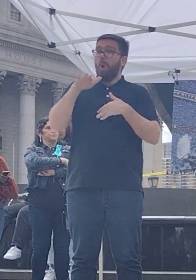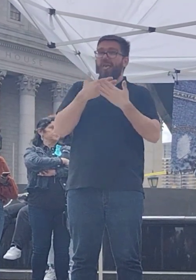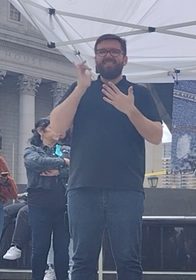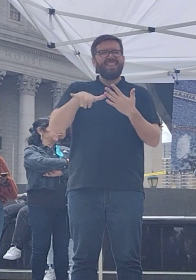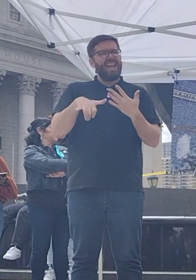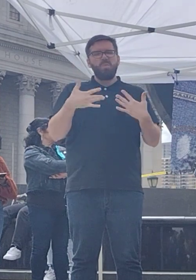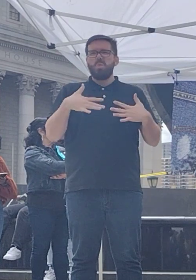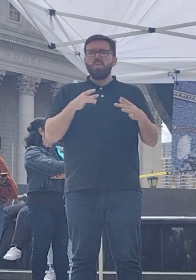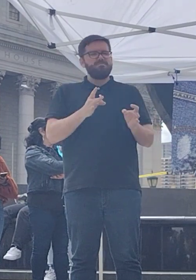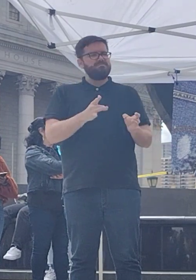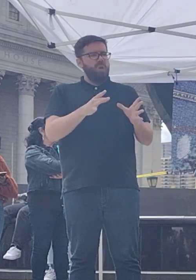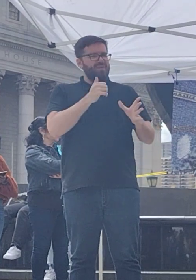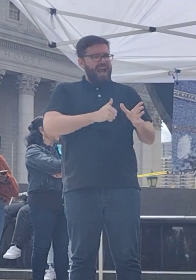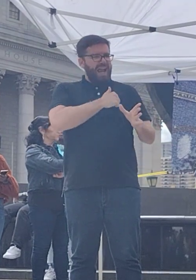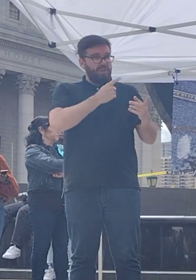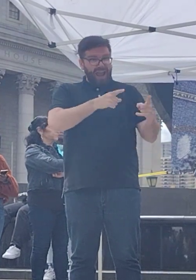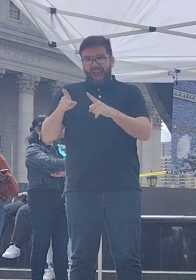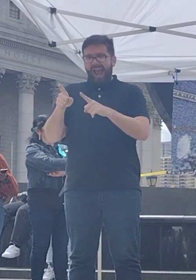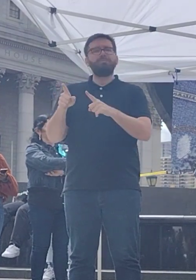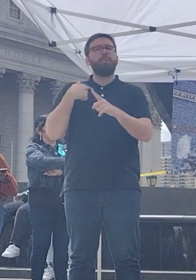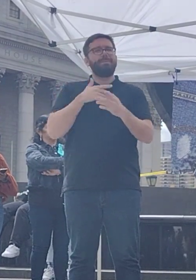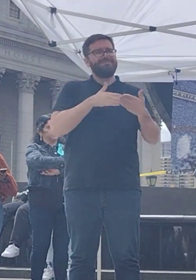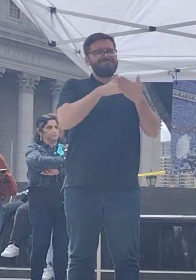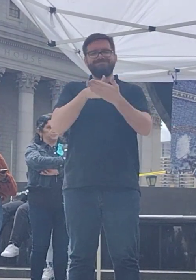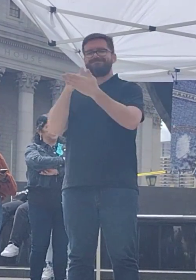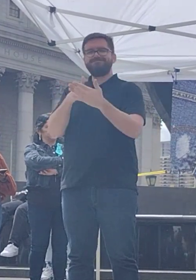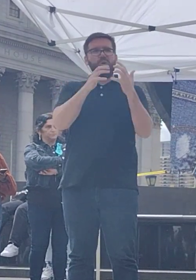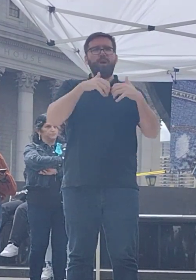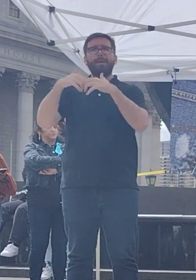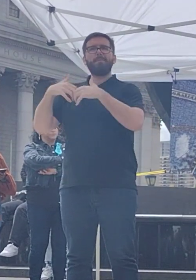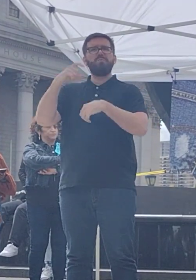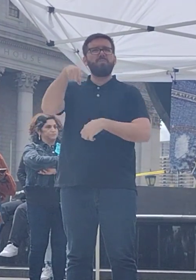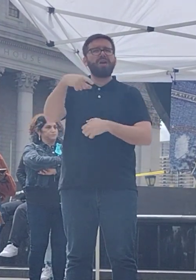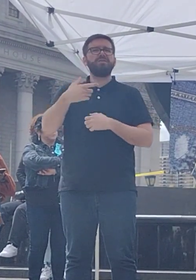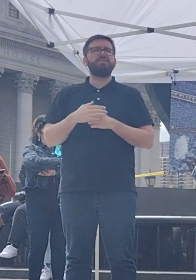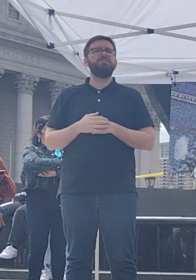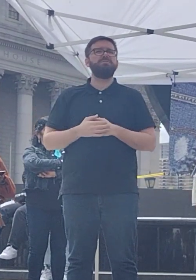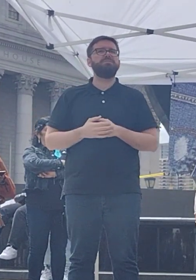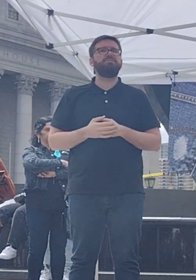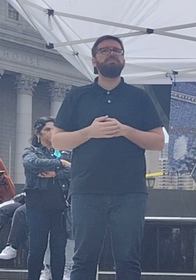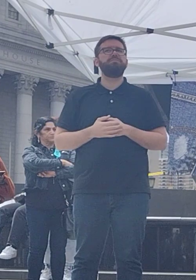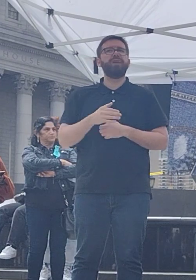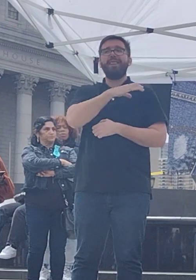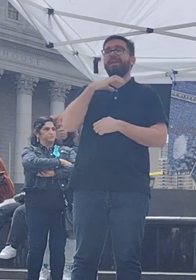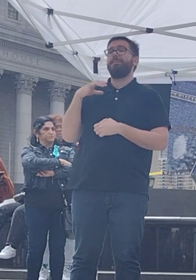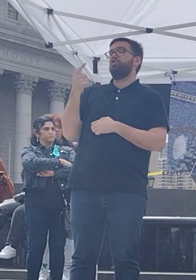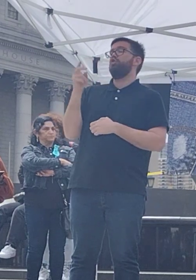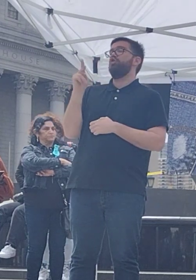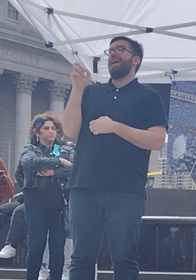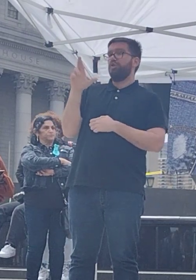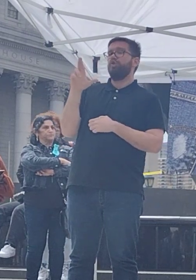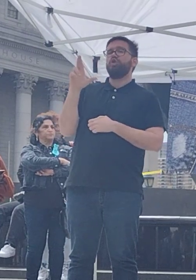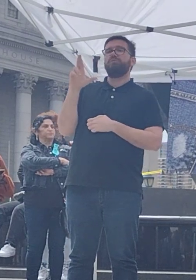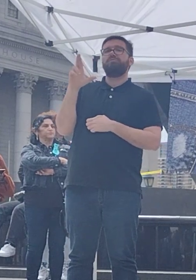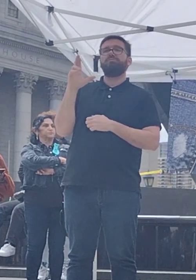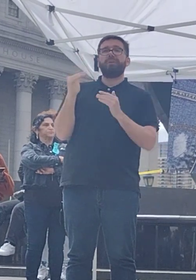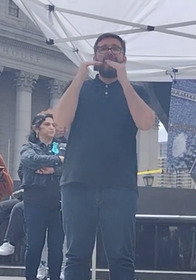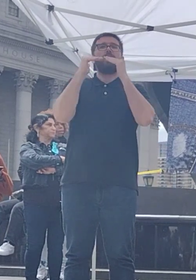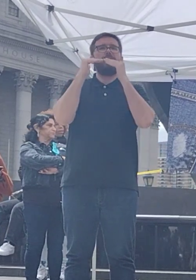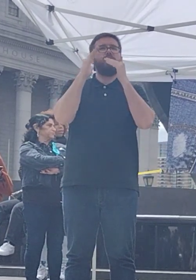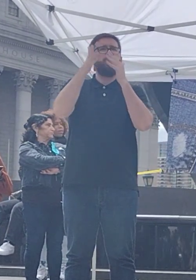attitudes that normalize and apologize for violence. The Commission on Gender Equity will continue to work with you,